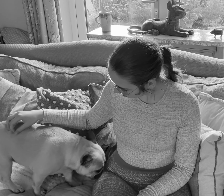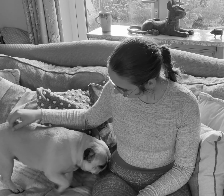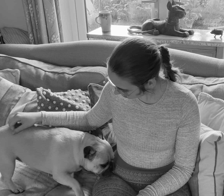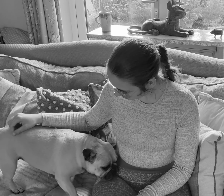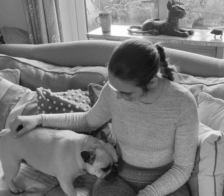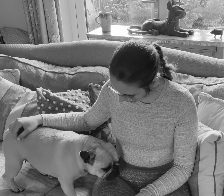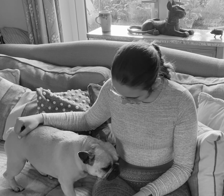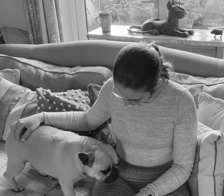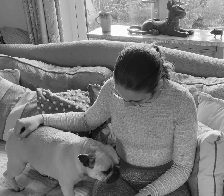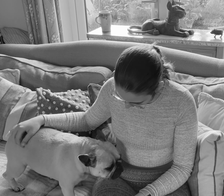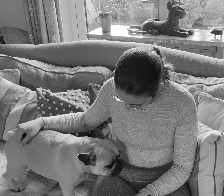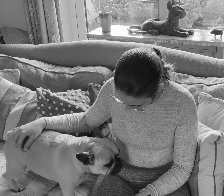Good girl.